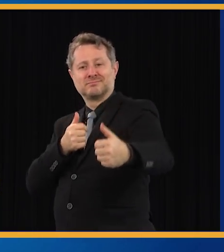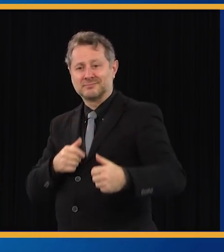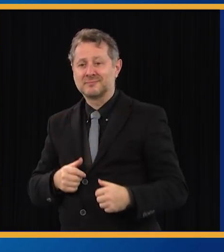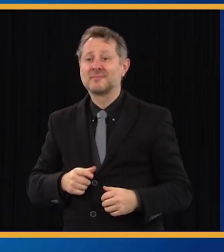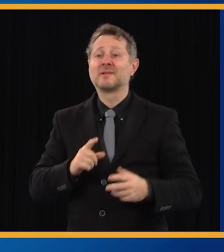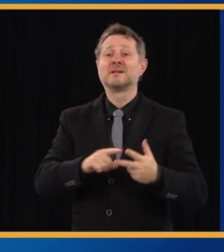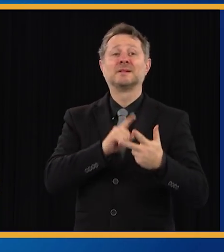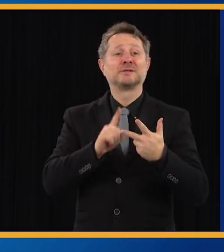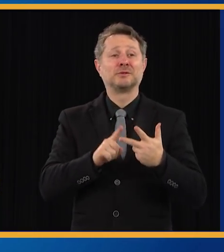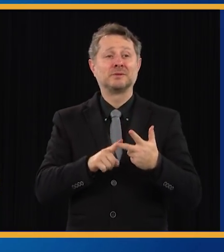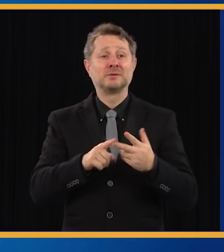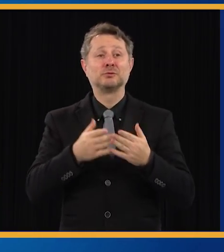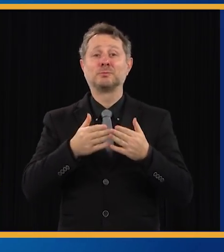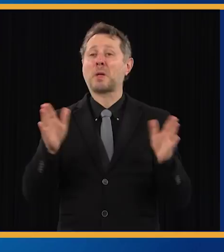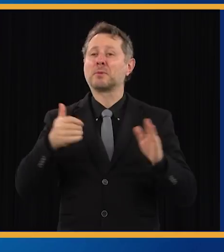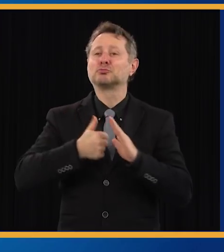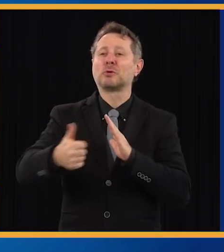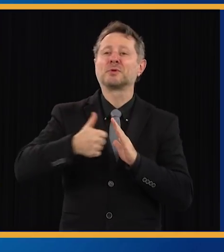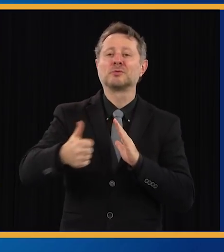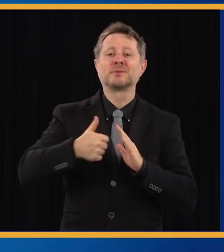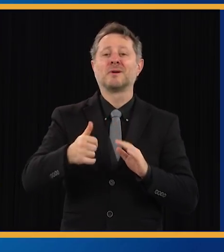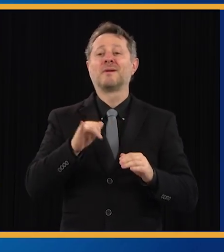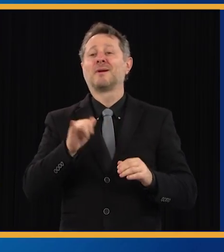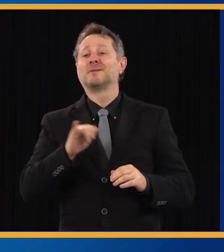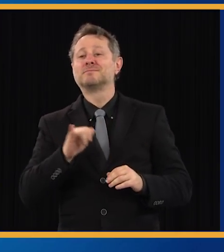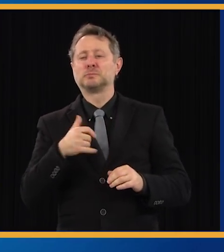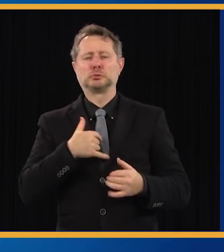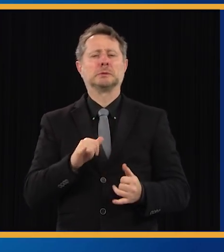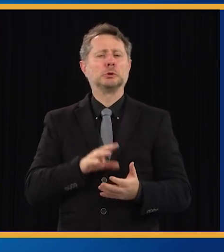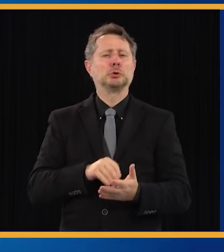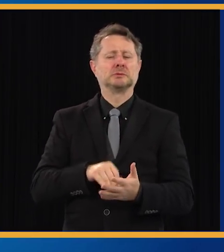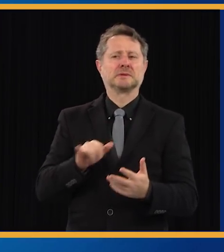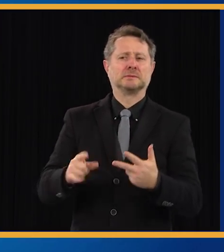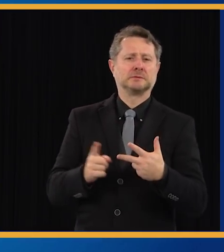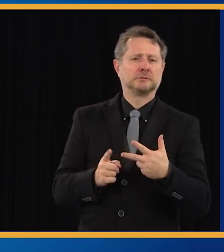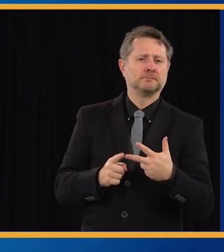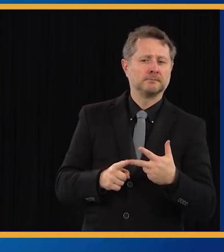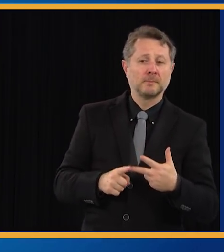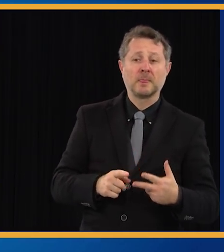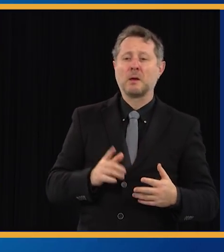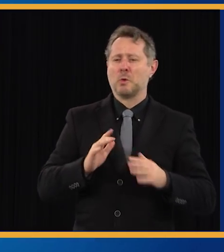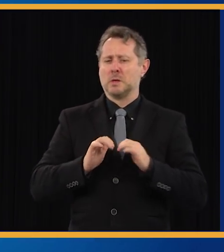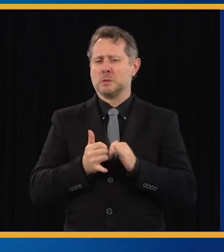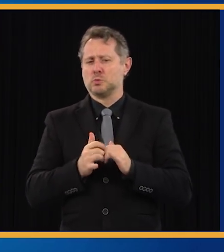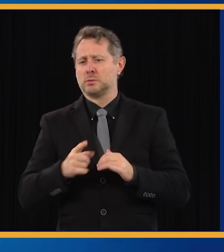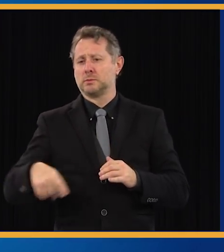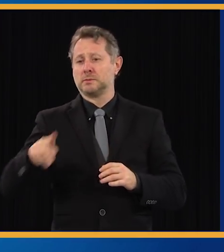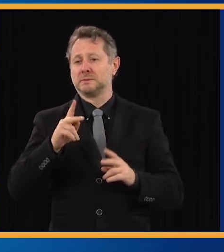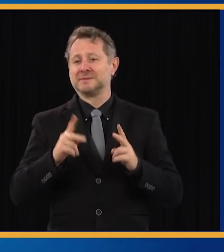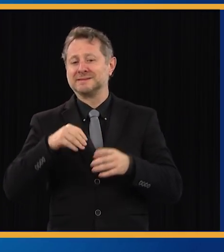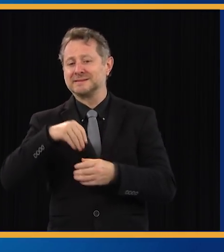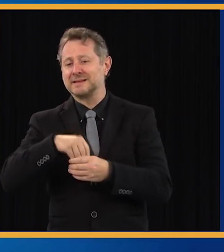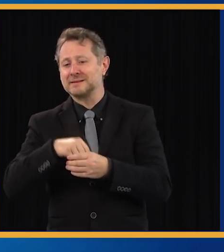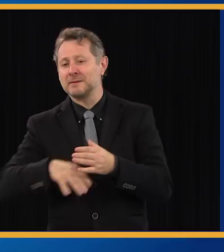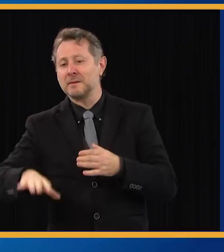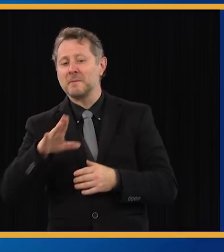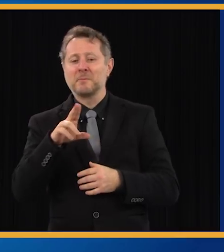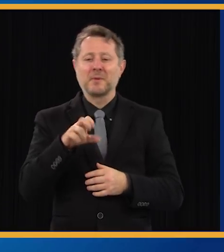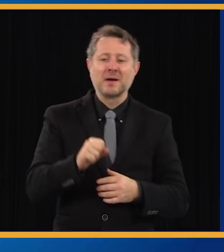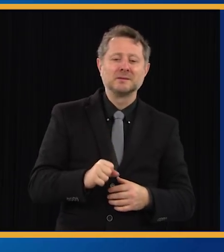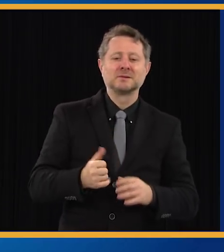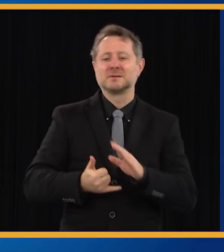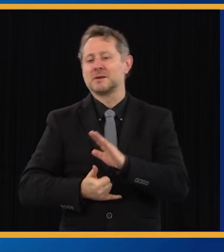Public transportation, we're still learning. How do we clean and disinfect a public